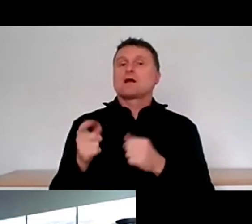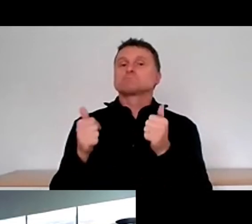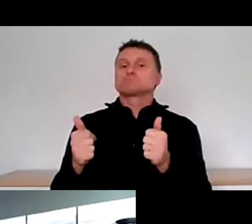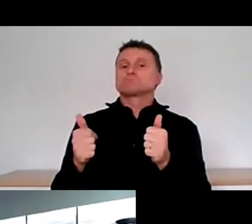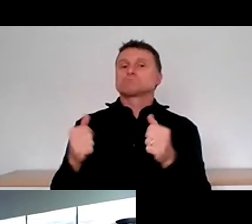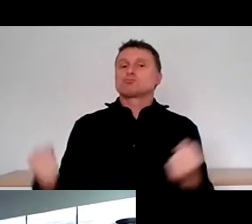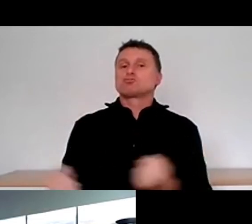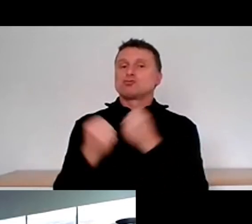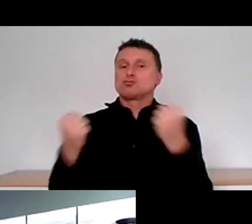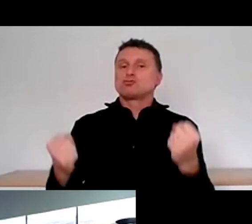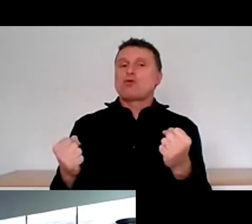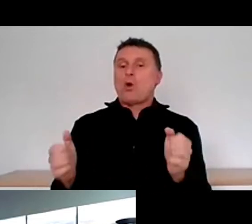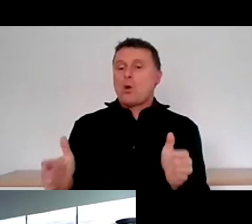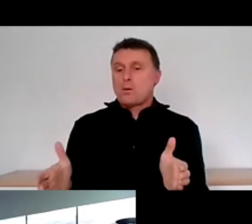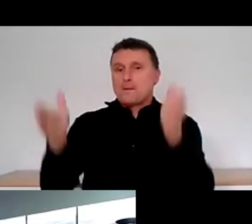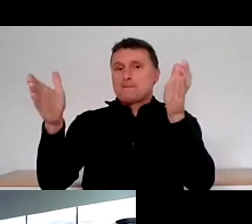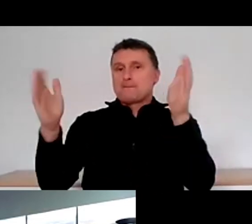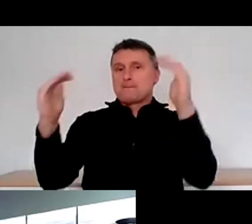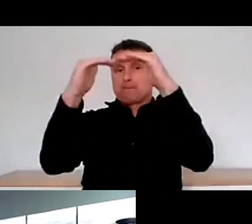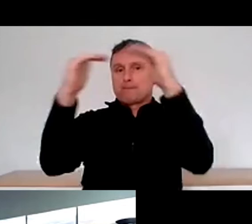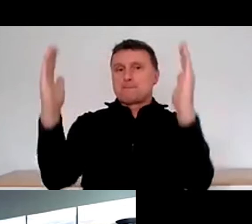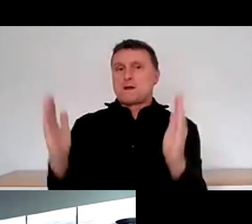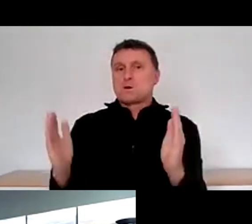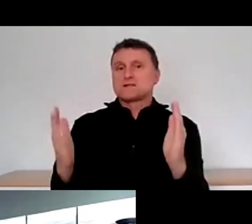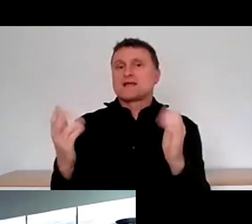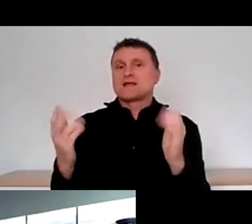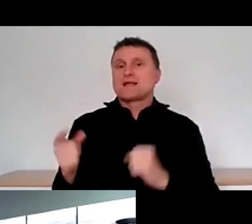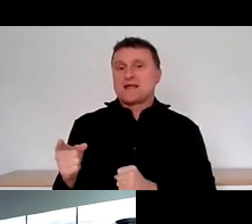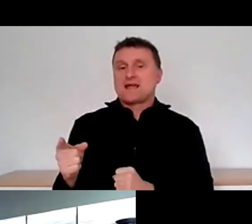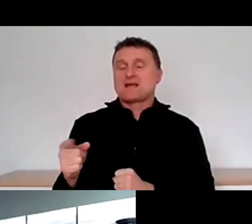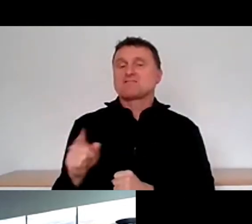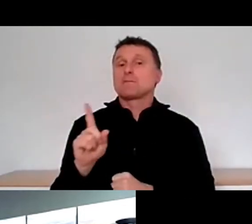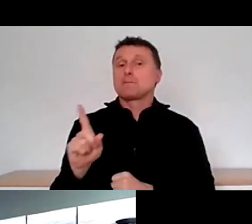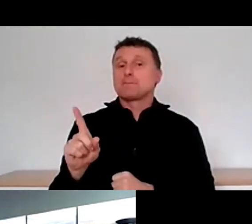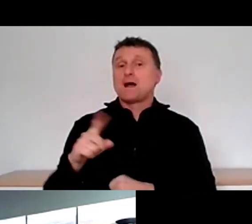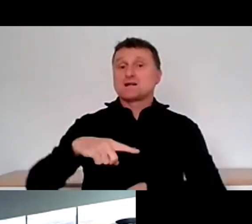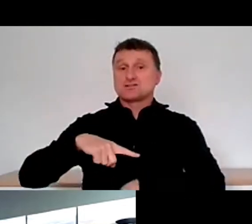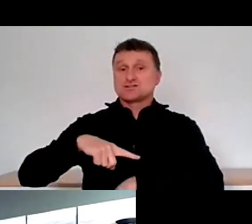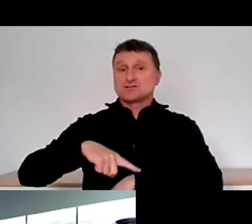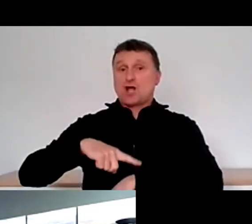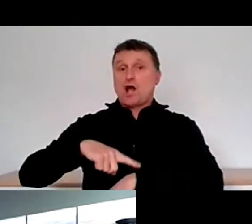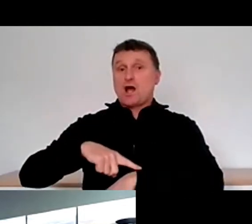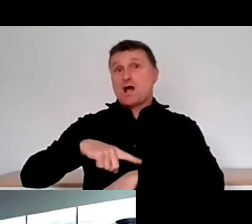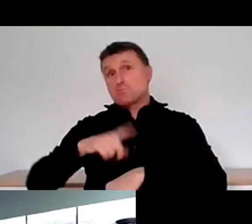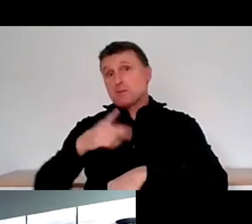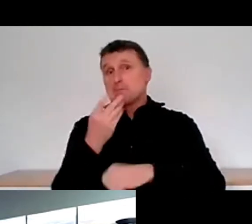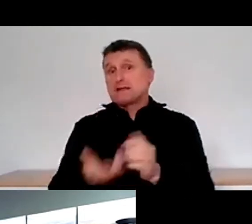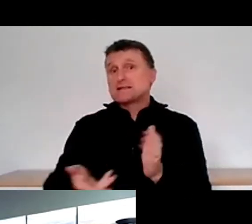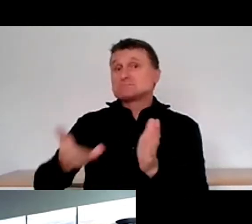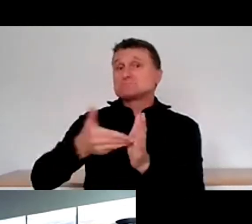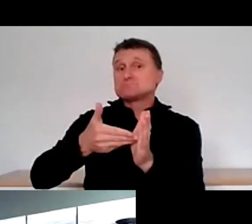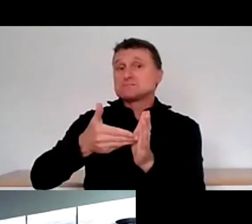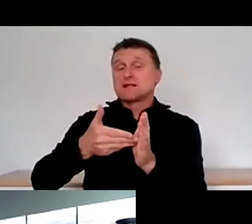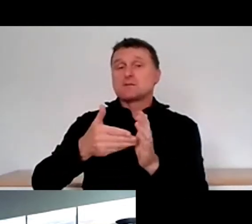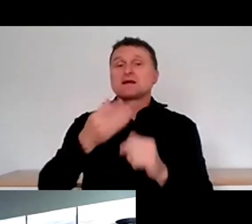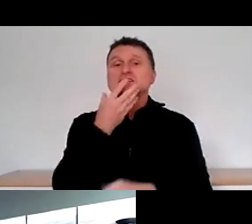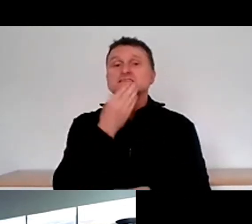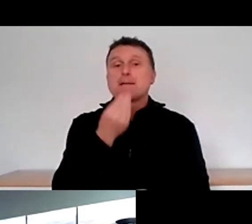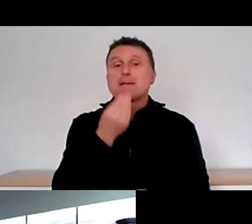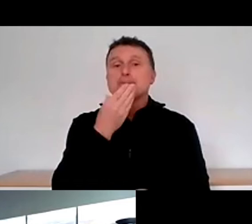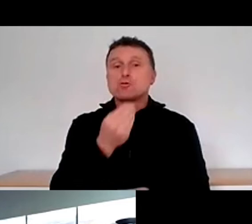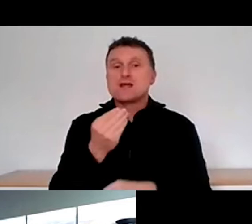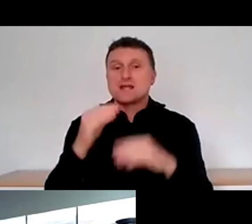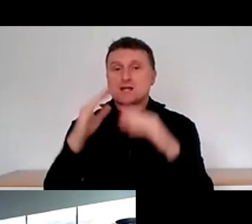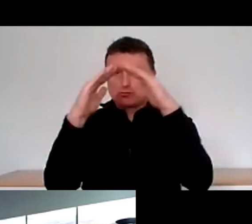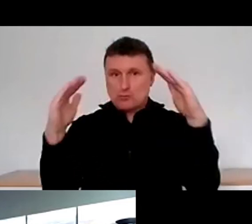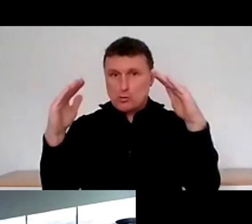walls. Now, over time, the roof that we have, the temporary roof, which is the regulator, will become stronger. And